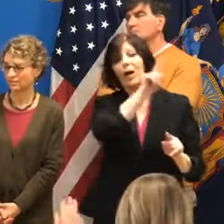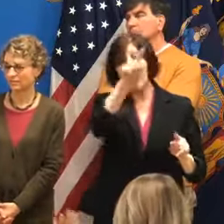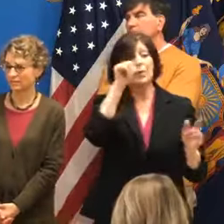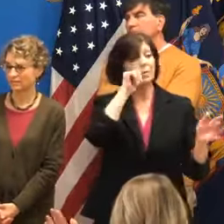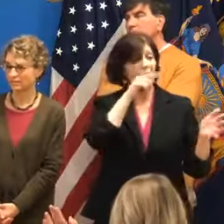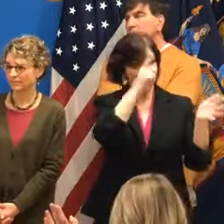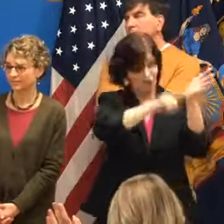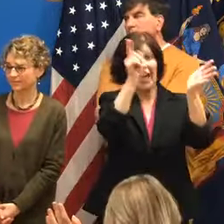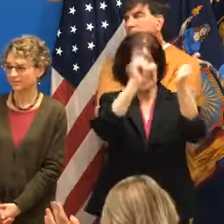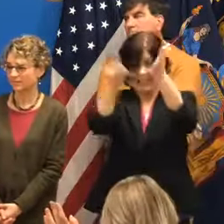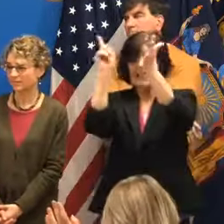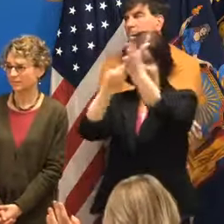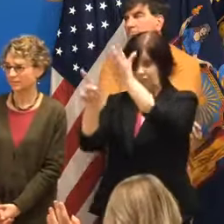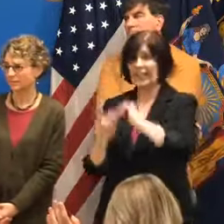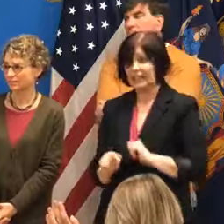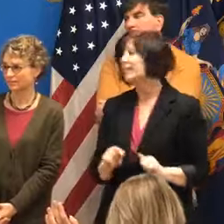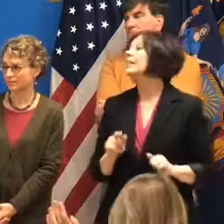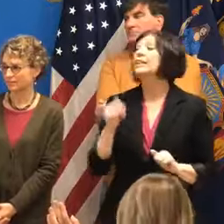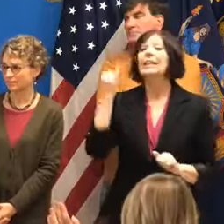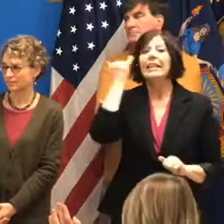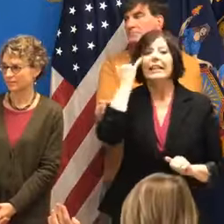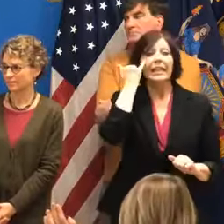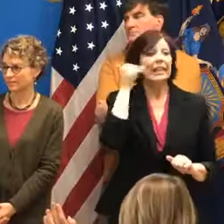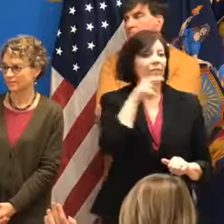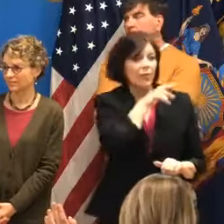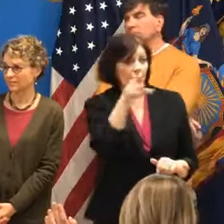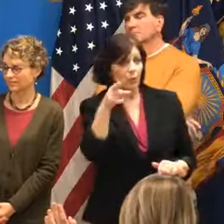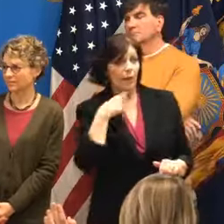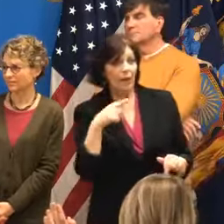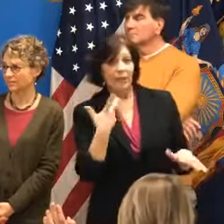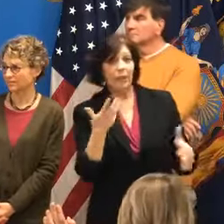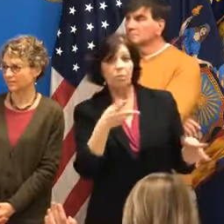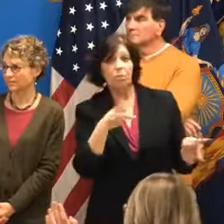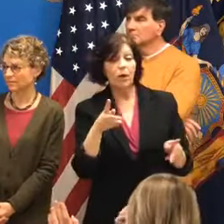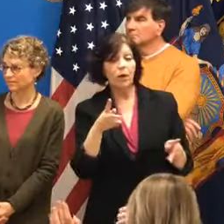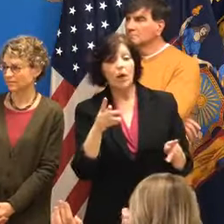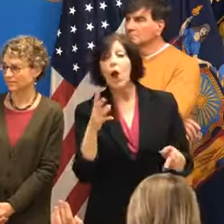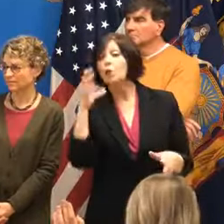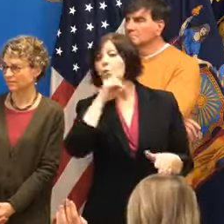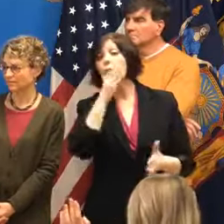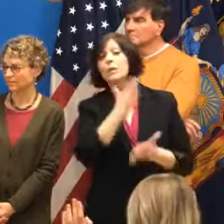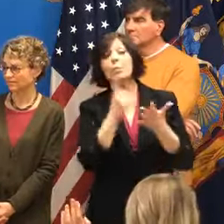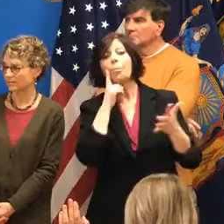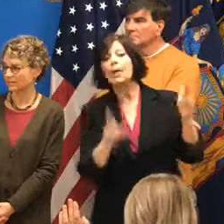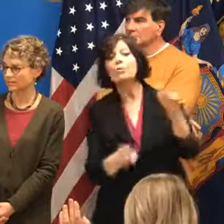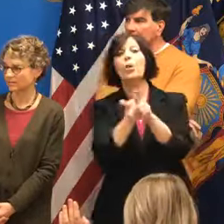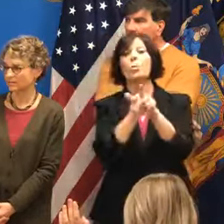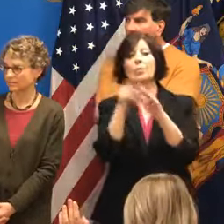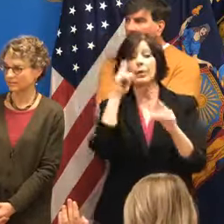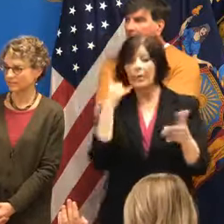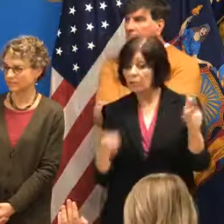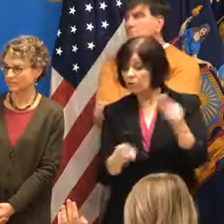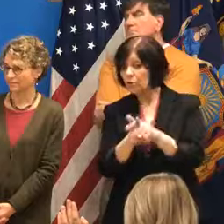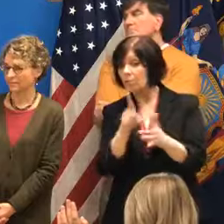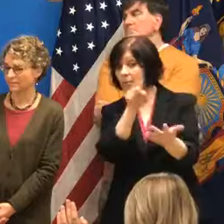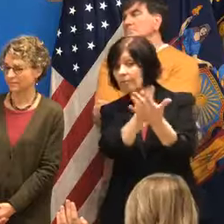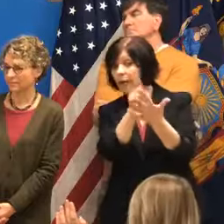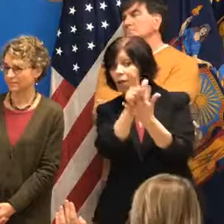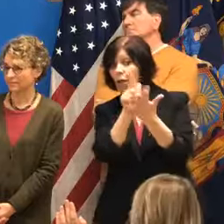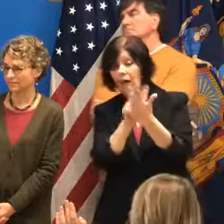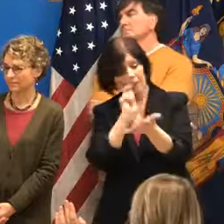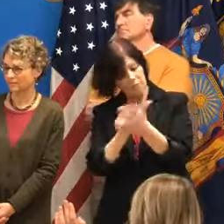bar that's out there that potentially has it, they should go under the assumption someone might stop by. And if they stop by and they find that you're violating the law, they will